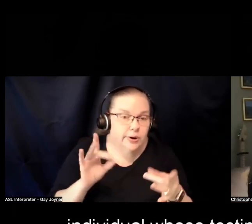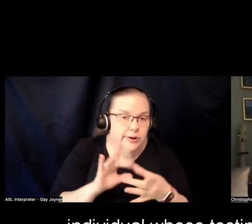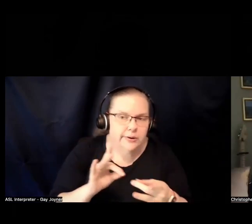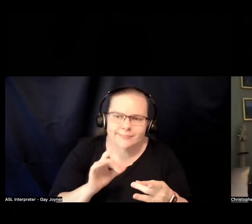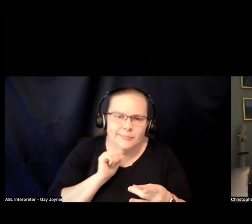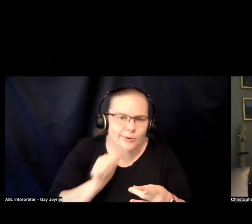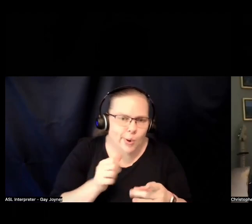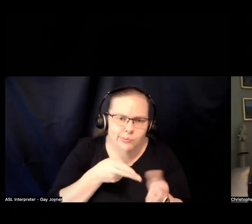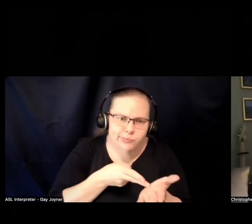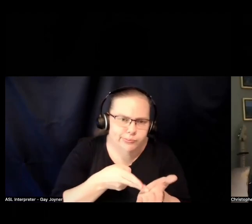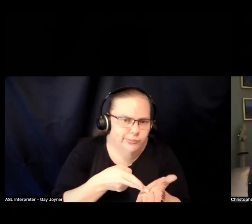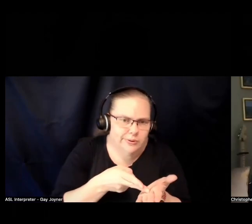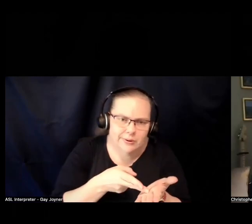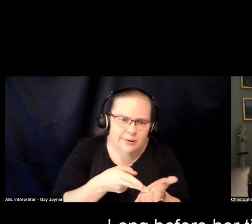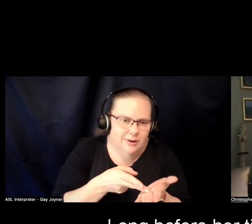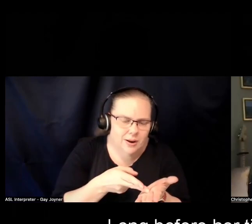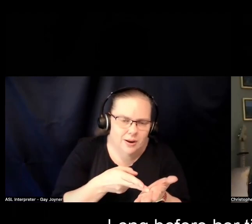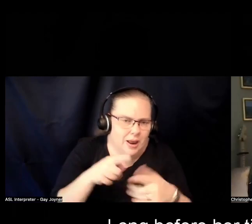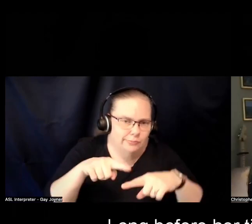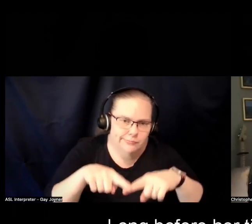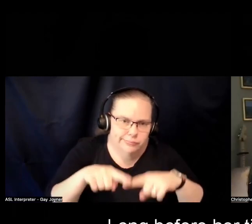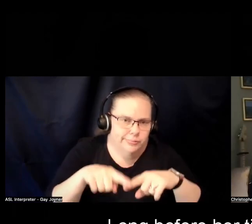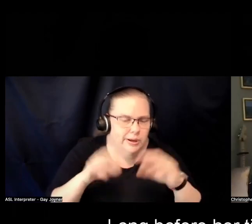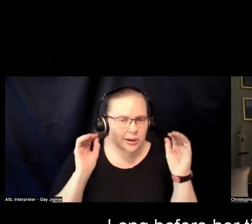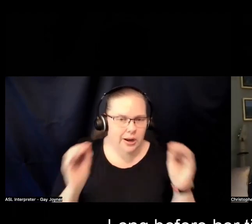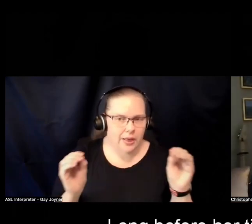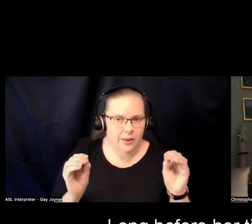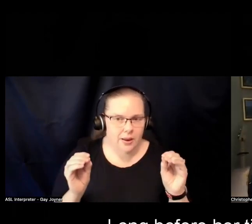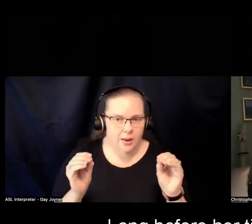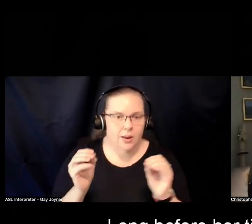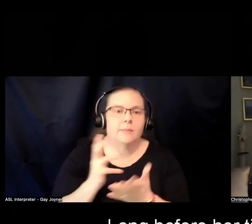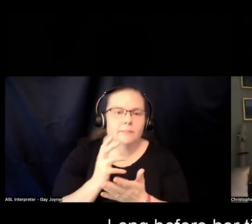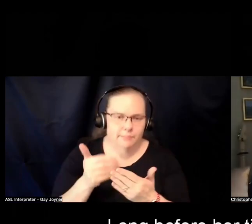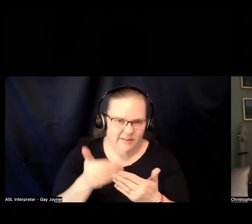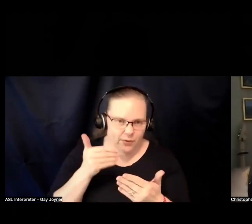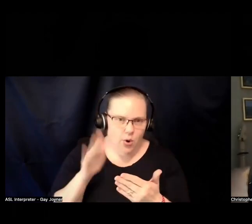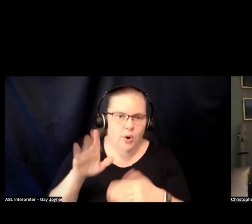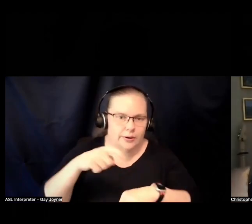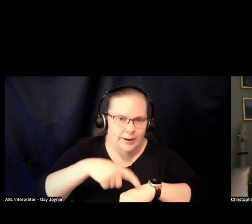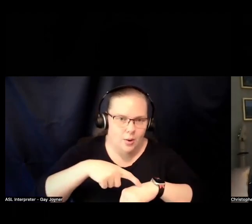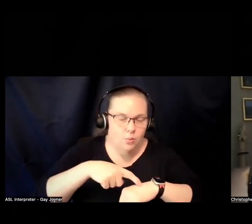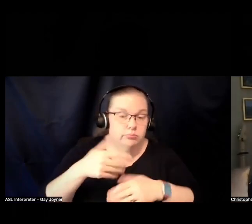credence whatsoever. Long before her time was up, she too was dismissed.